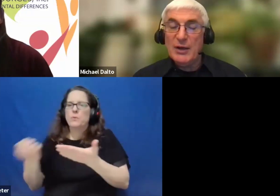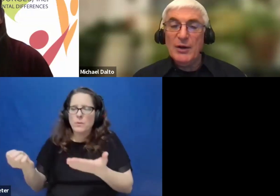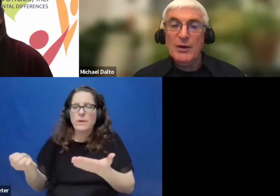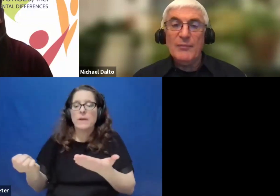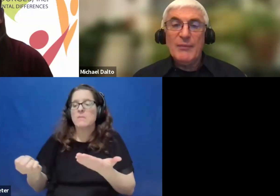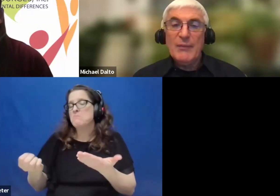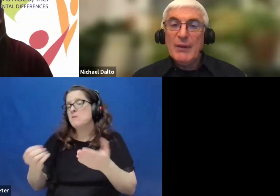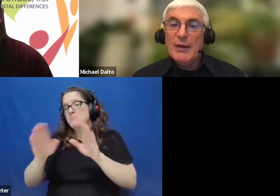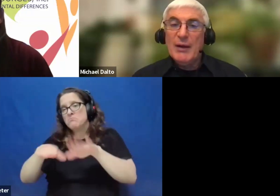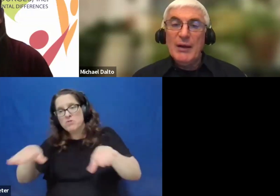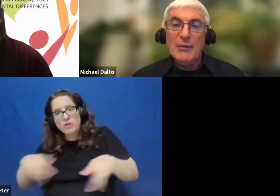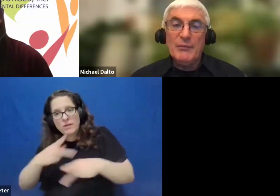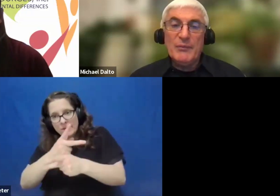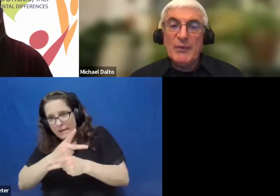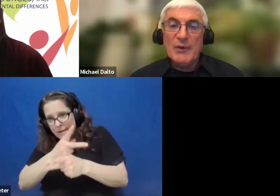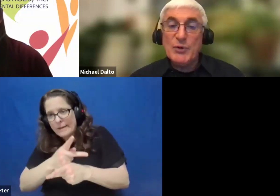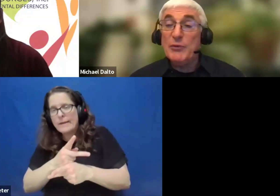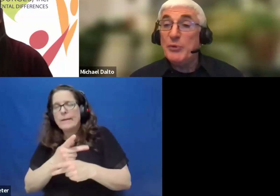childcare,